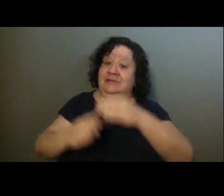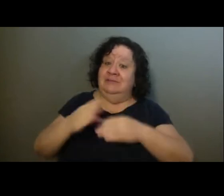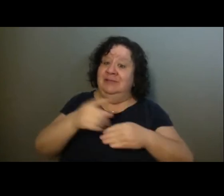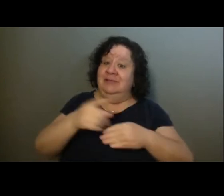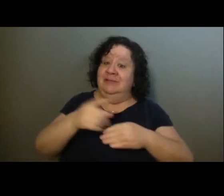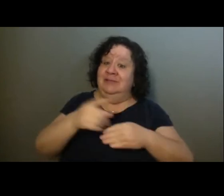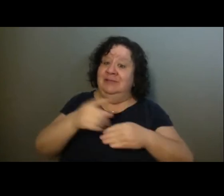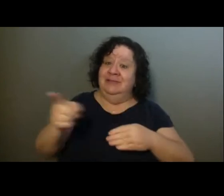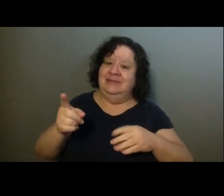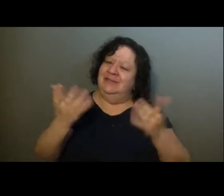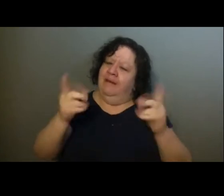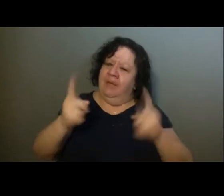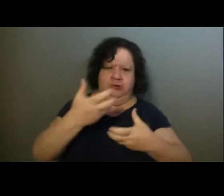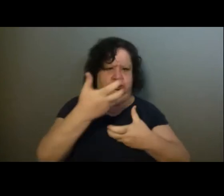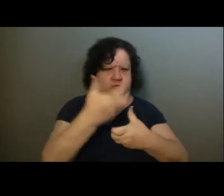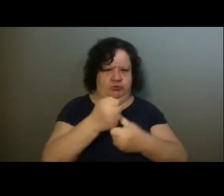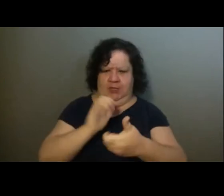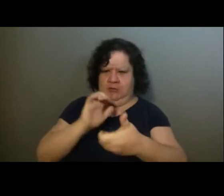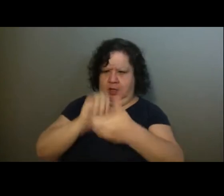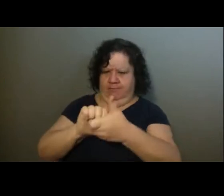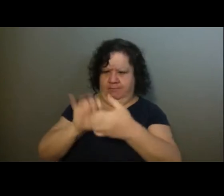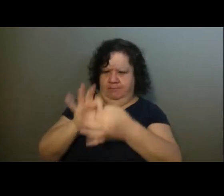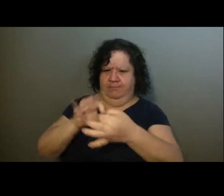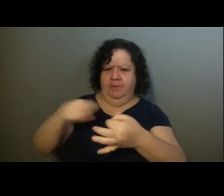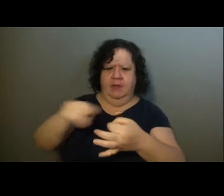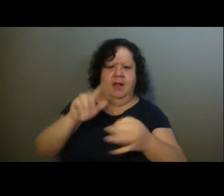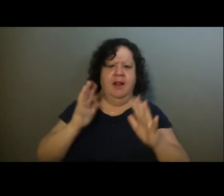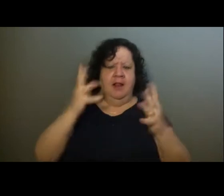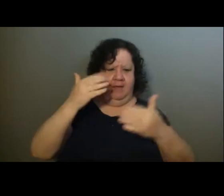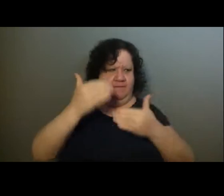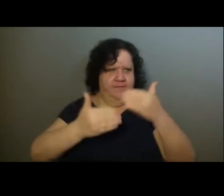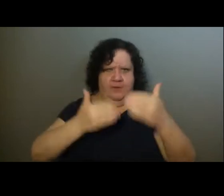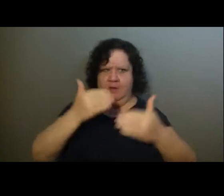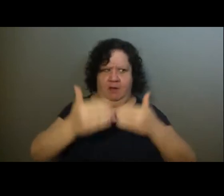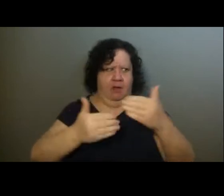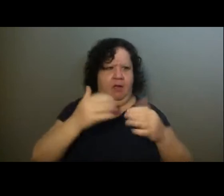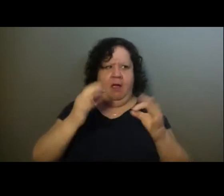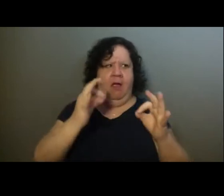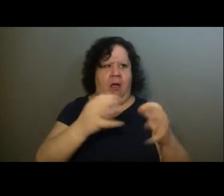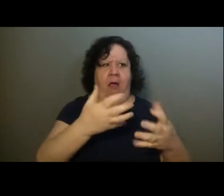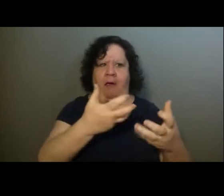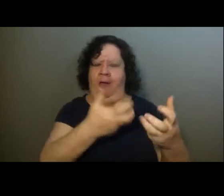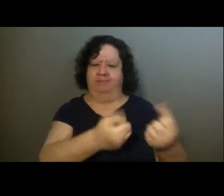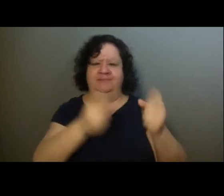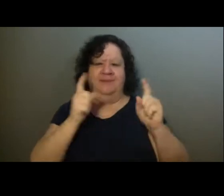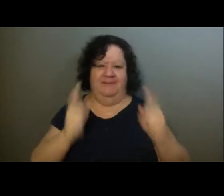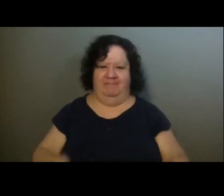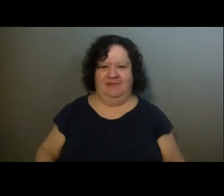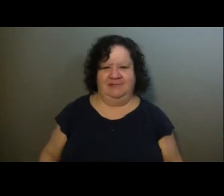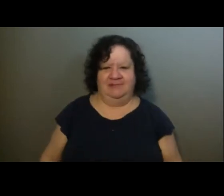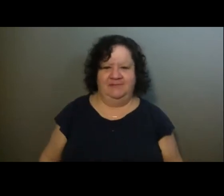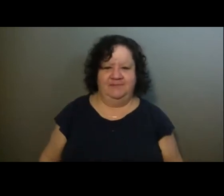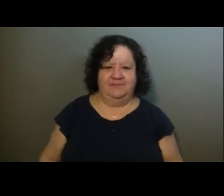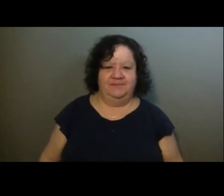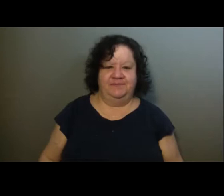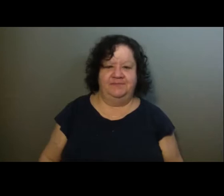marginalized communities. Applying human-centered design is also an important is also important for identification